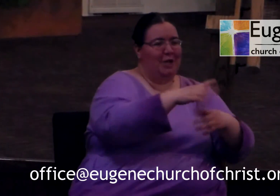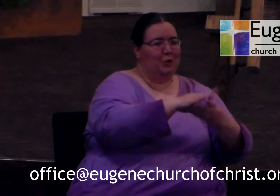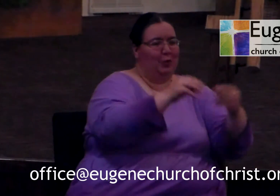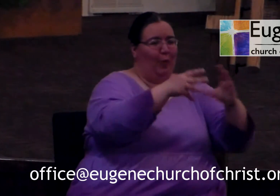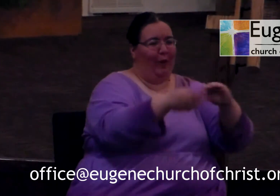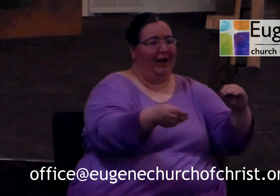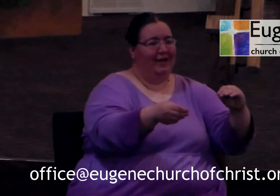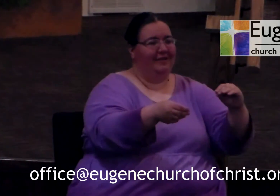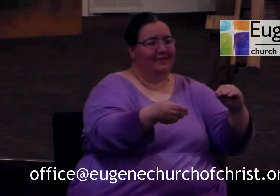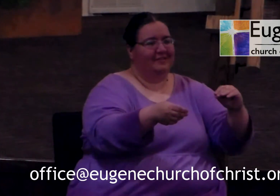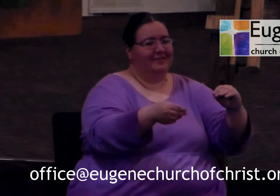of Acts, Paul is going to live out.